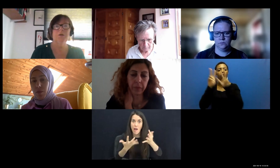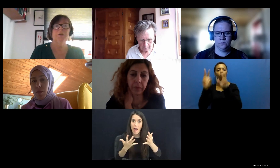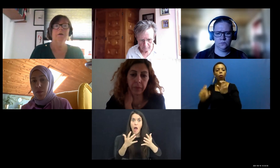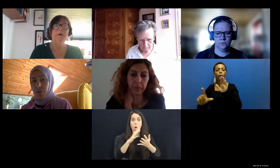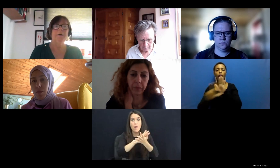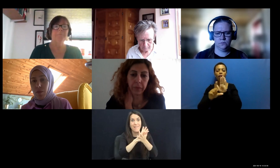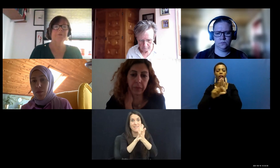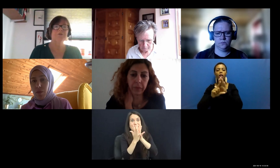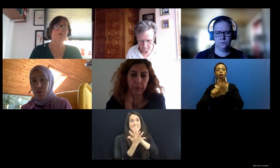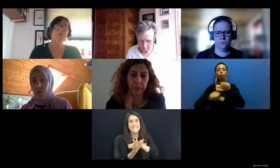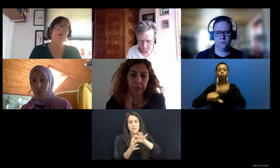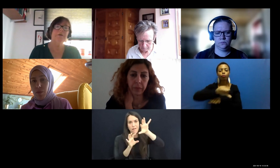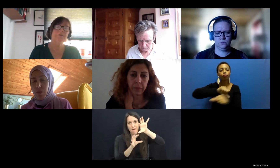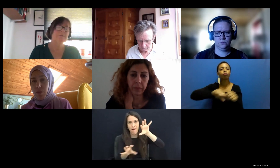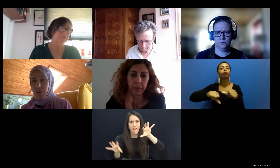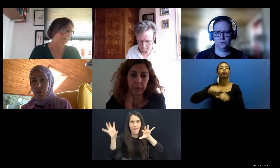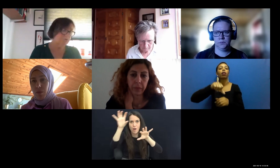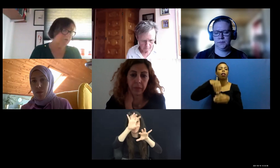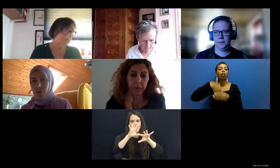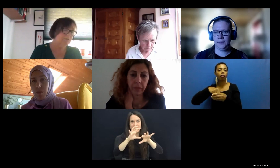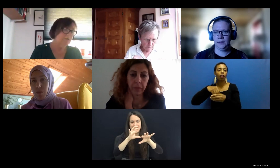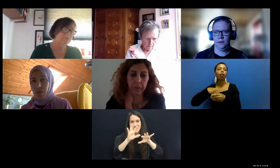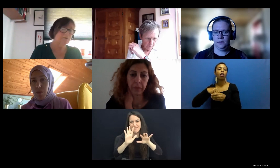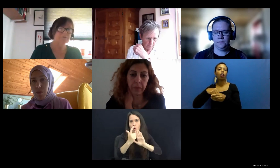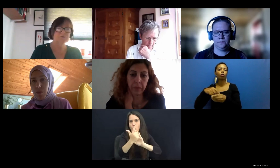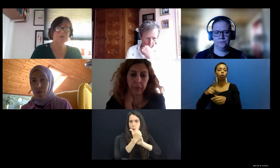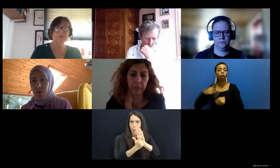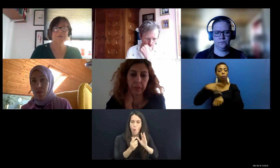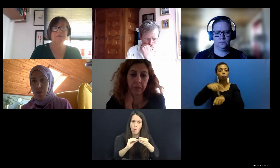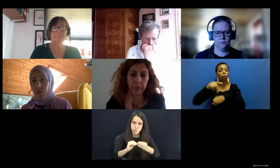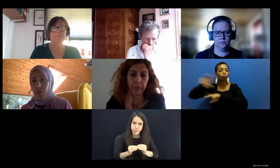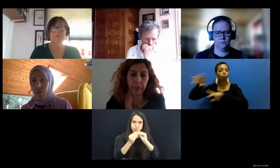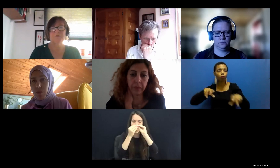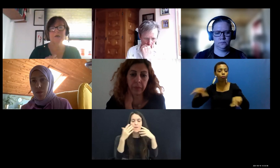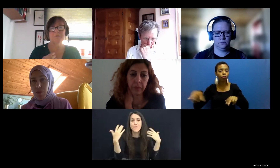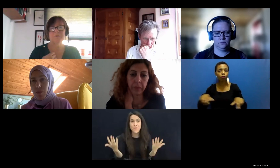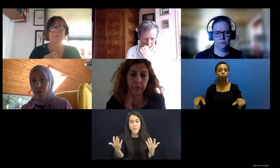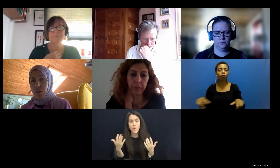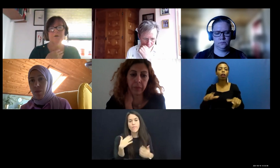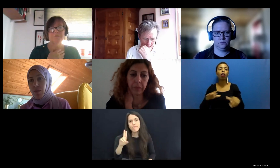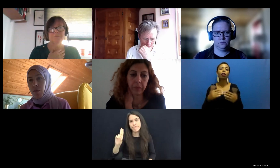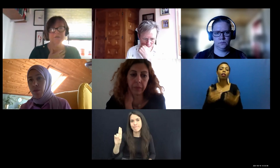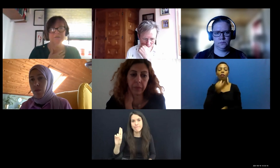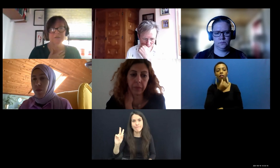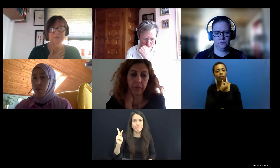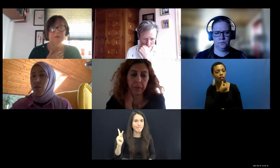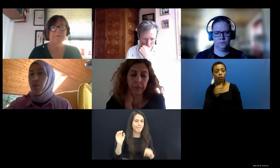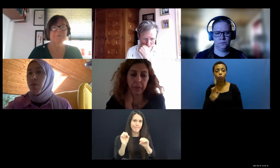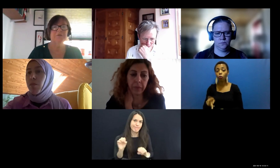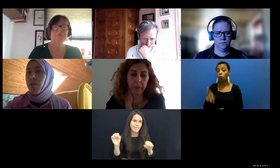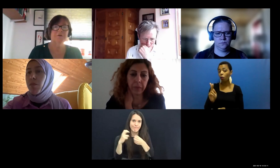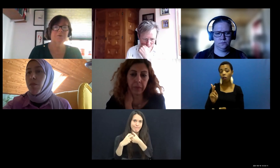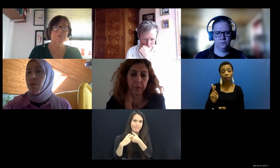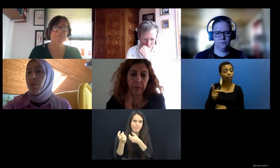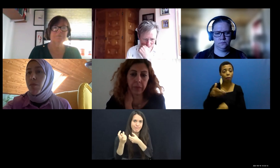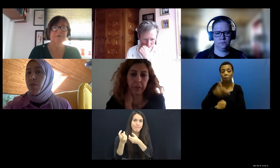into law in countries. So unfortunately, the UK will not be part of this, but